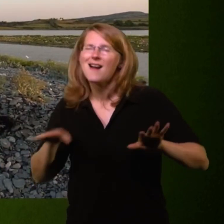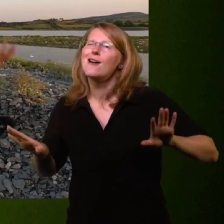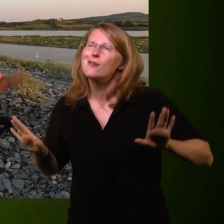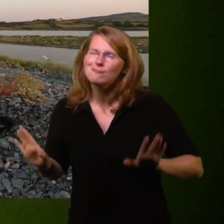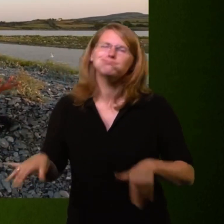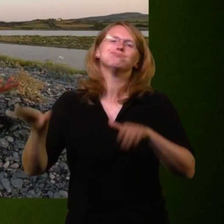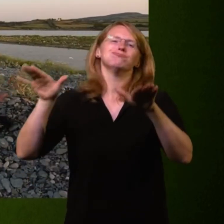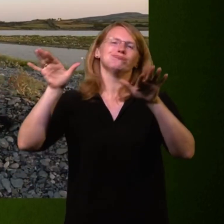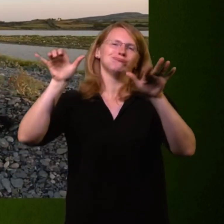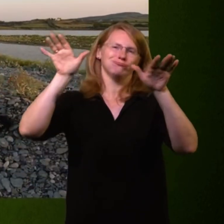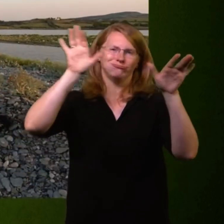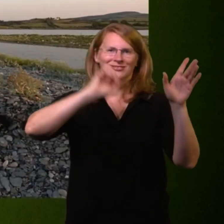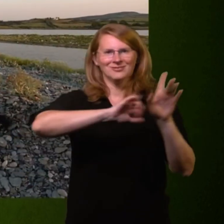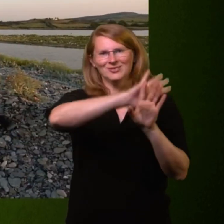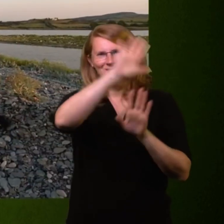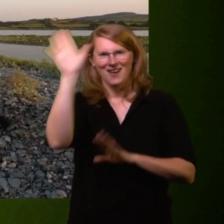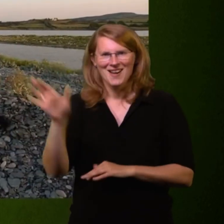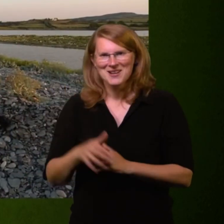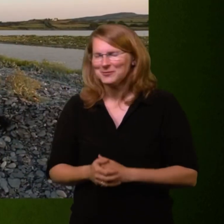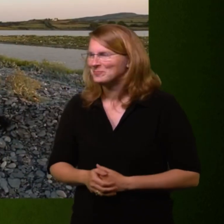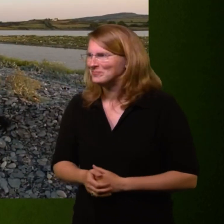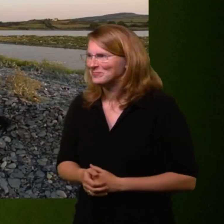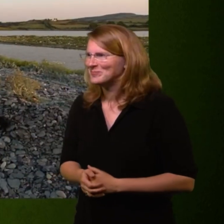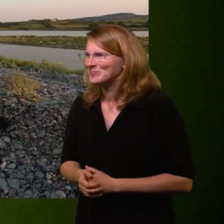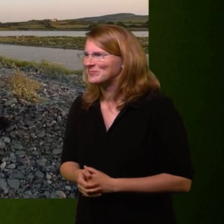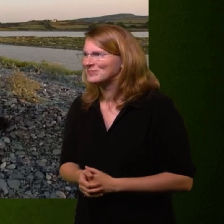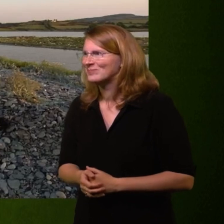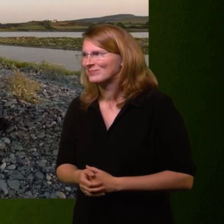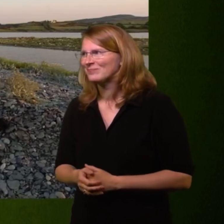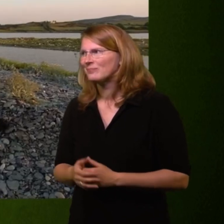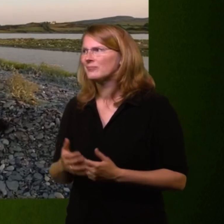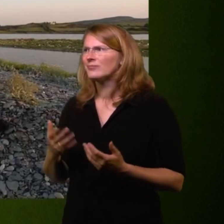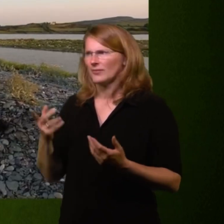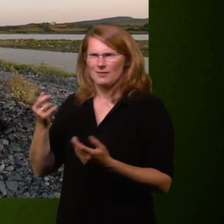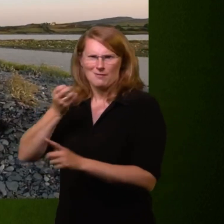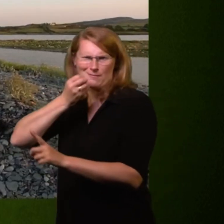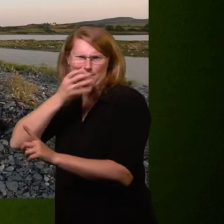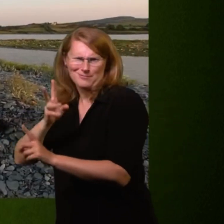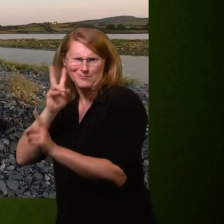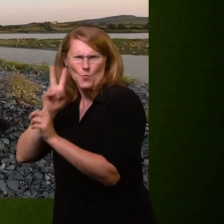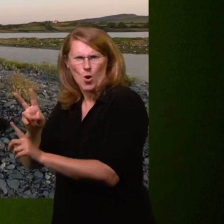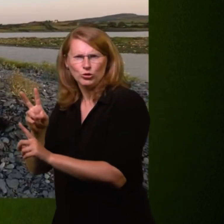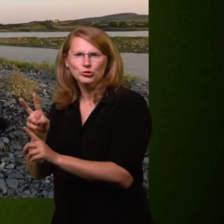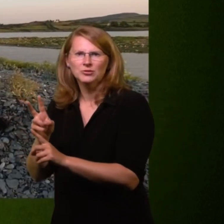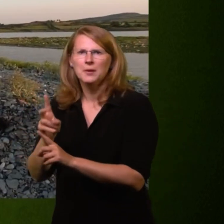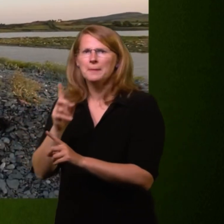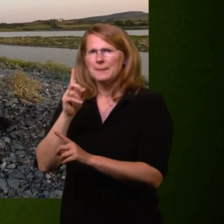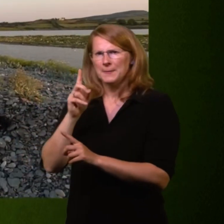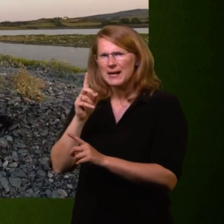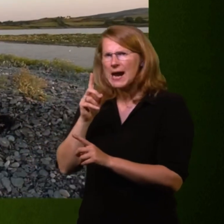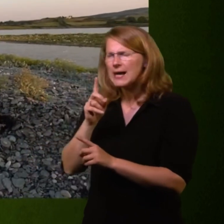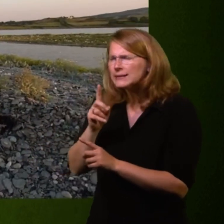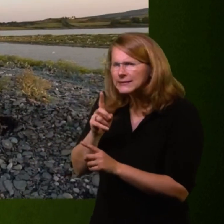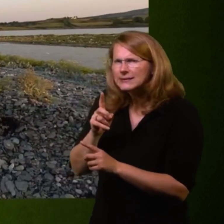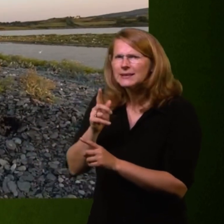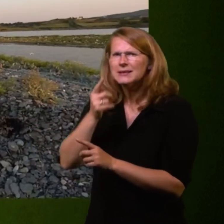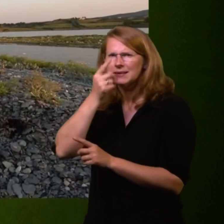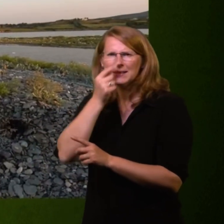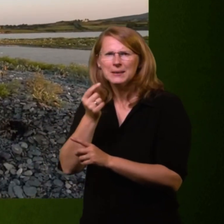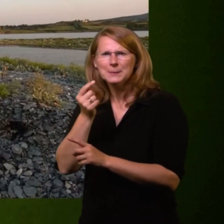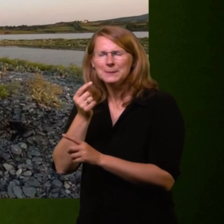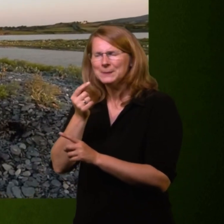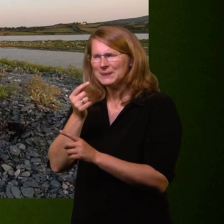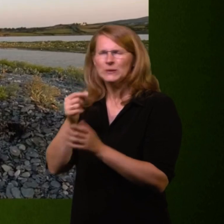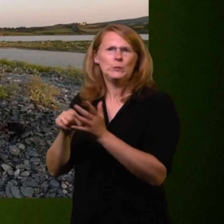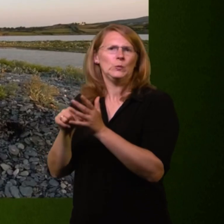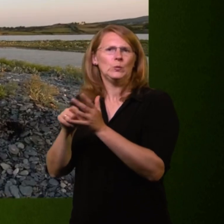day to take to the air. And of course, it is cute to see, but there's some serious business at the end of that. By the time they're adults, they need to be able to fly out,